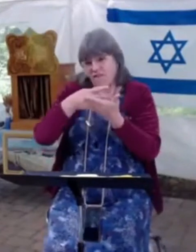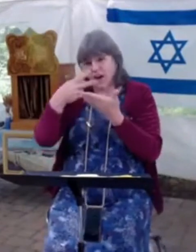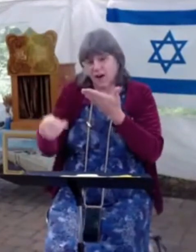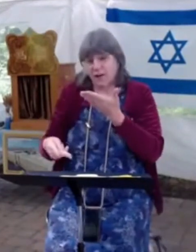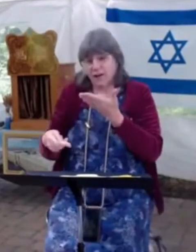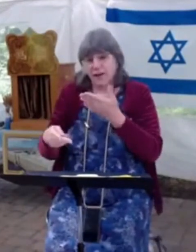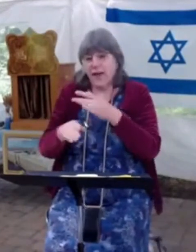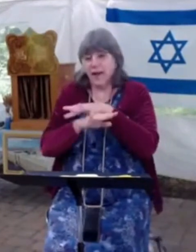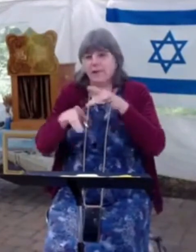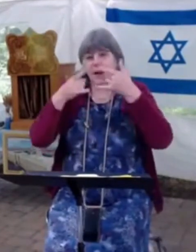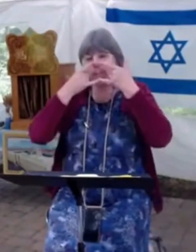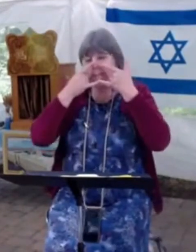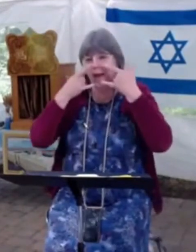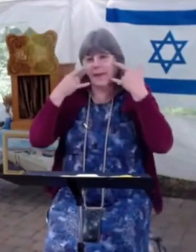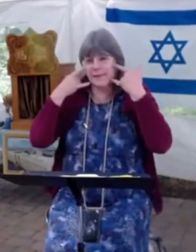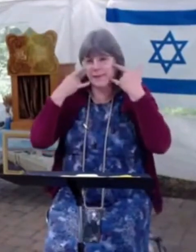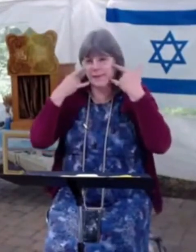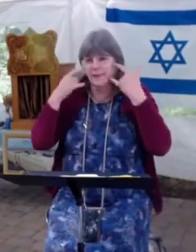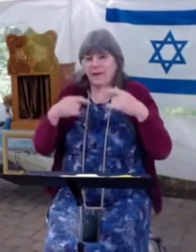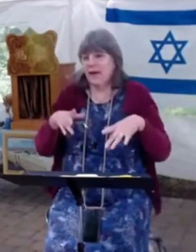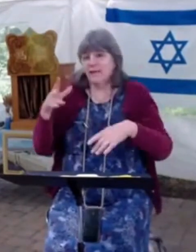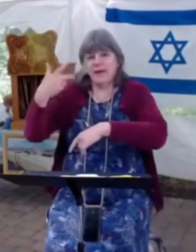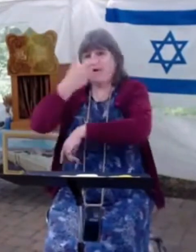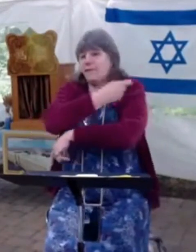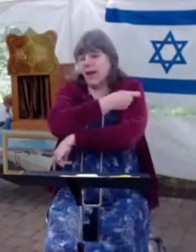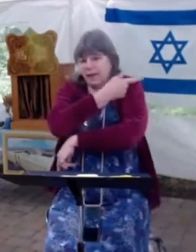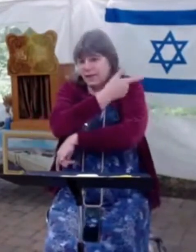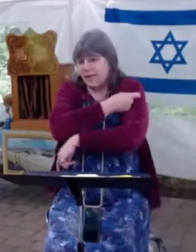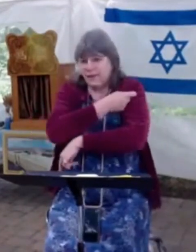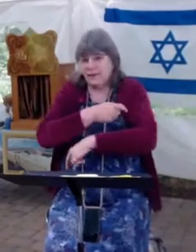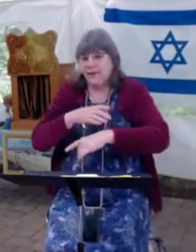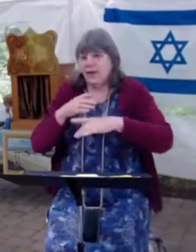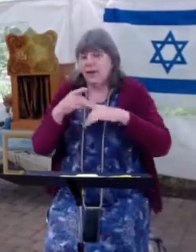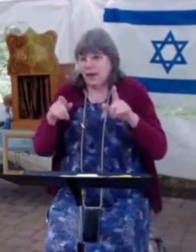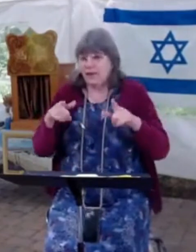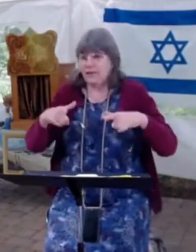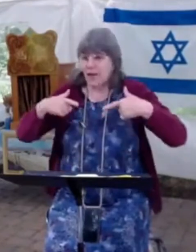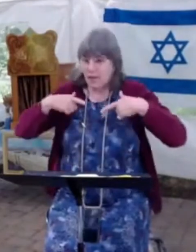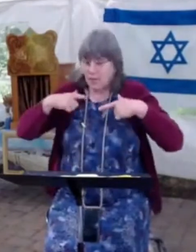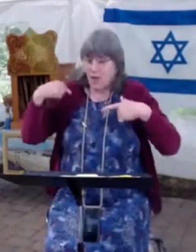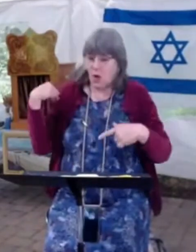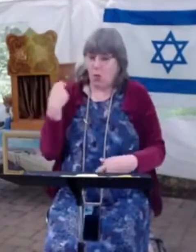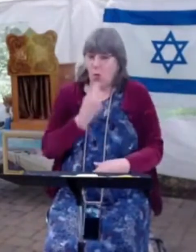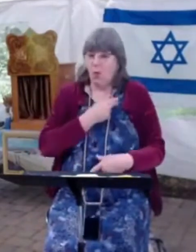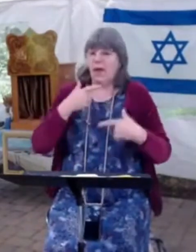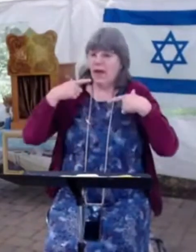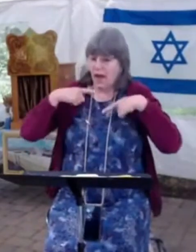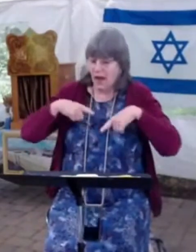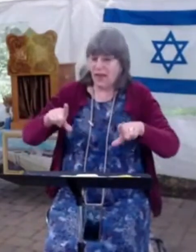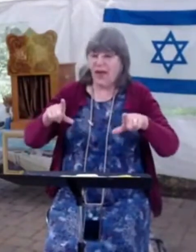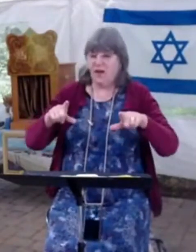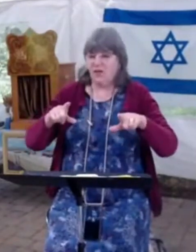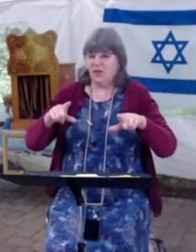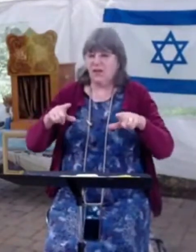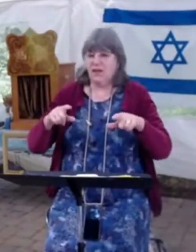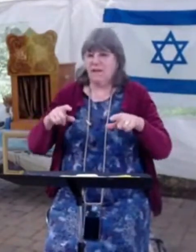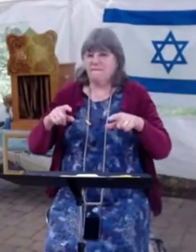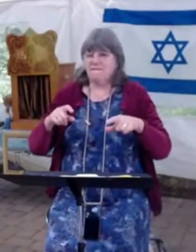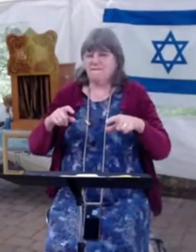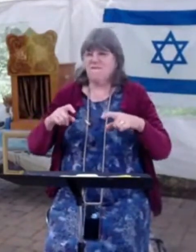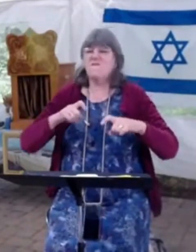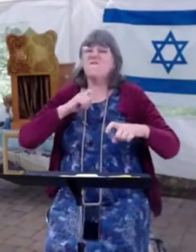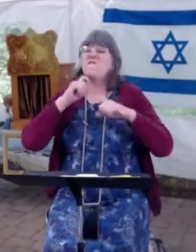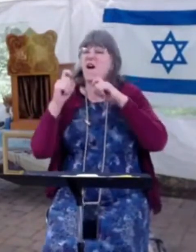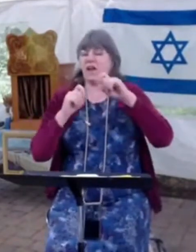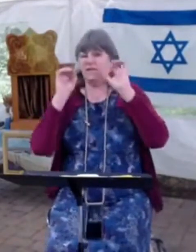But what it is, in my humble view, is that we've allowed violent, aggressive zealots